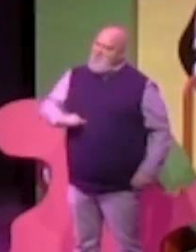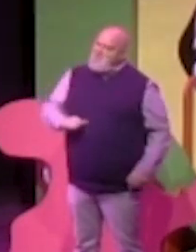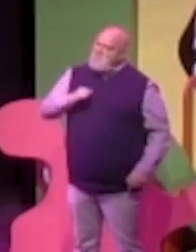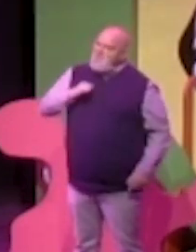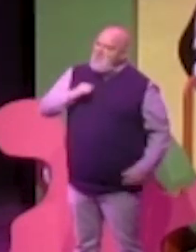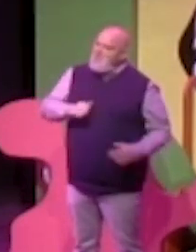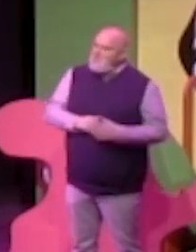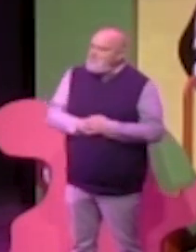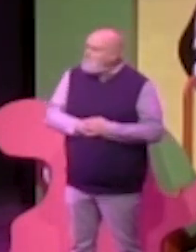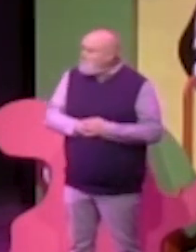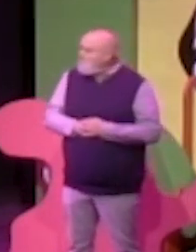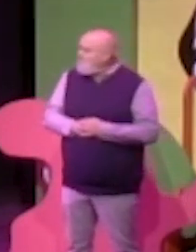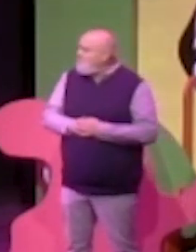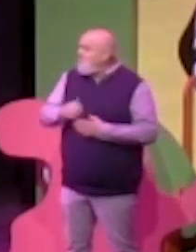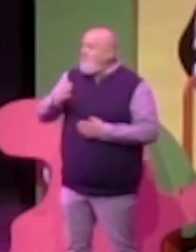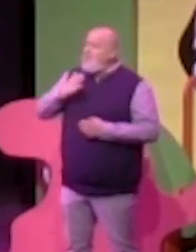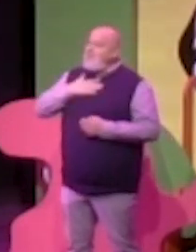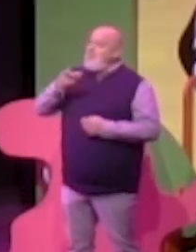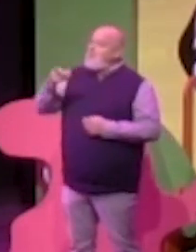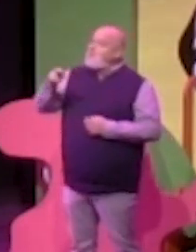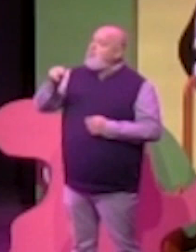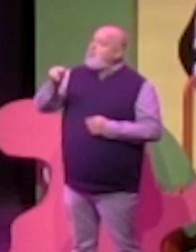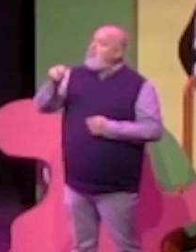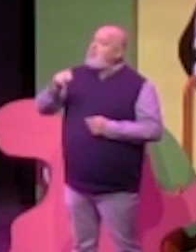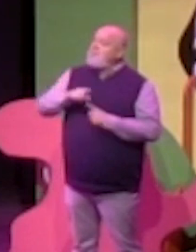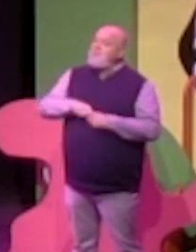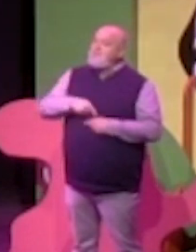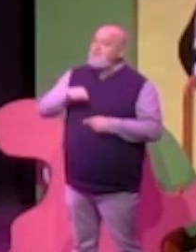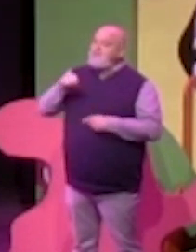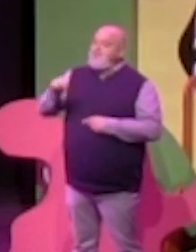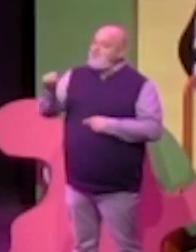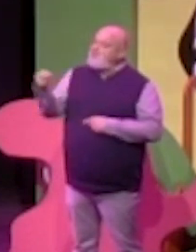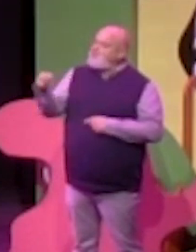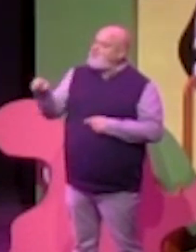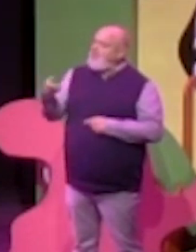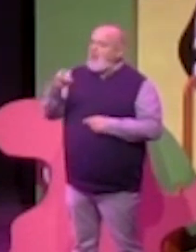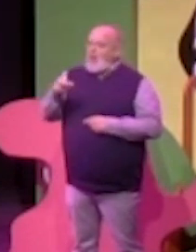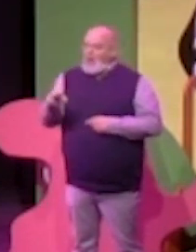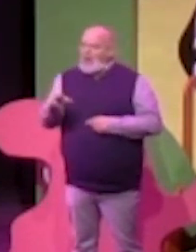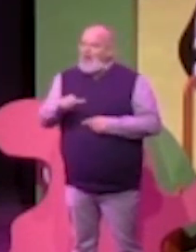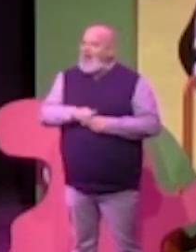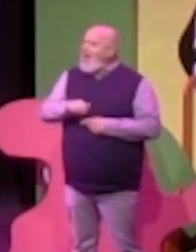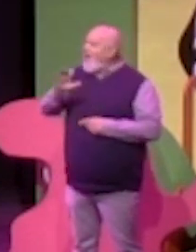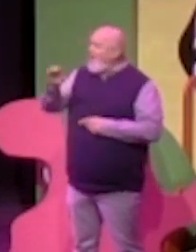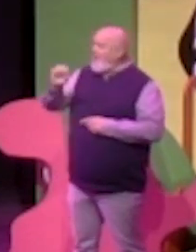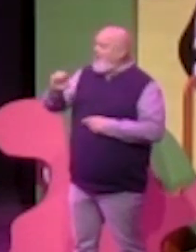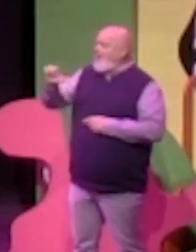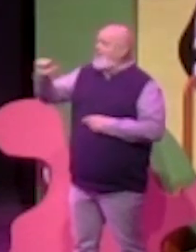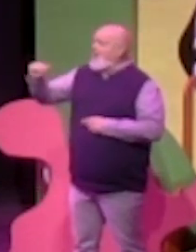it. My pronouns are she, her, and ella.